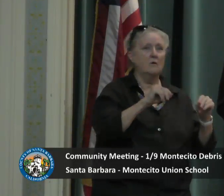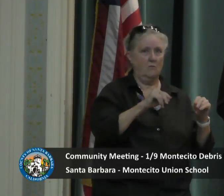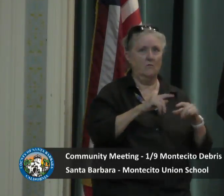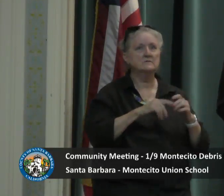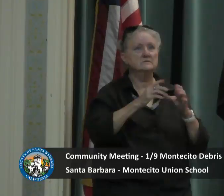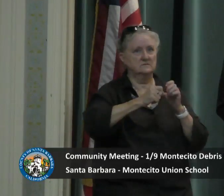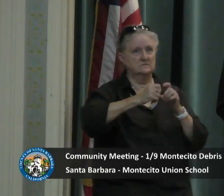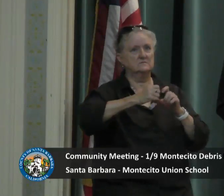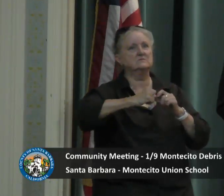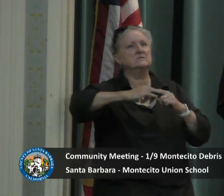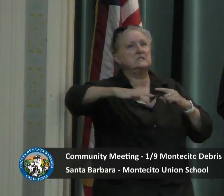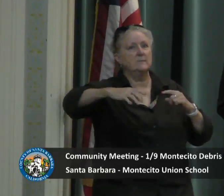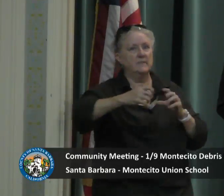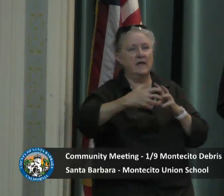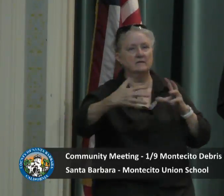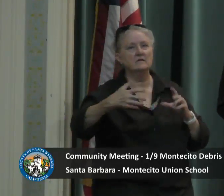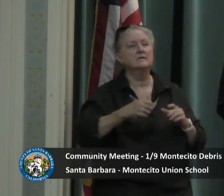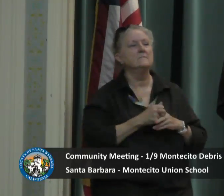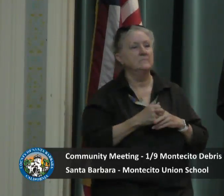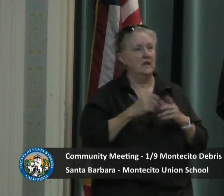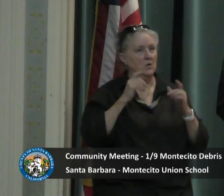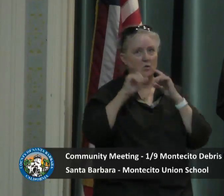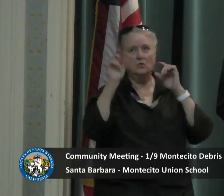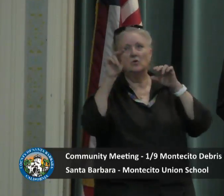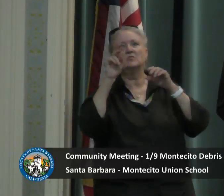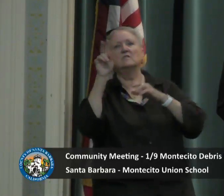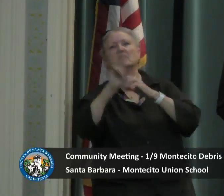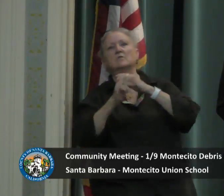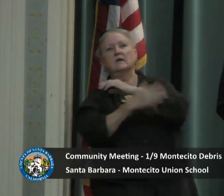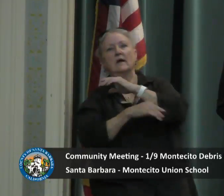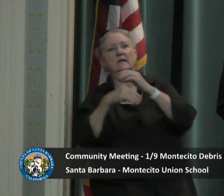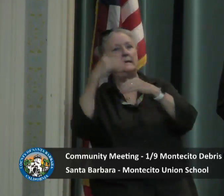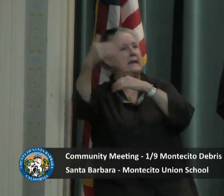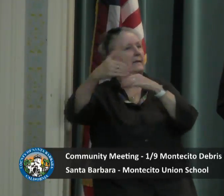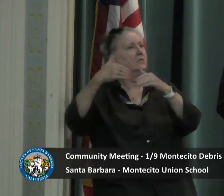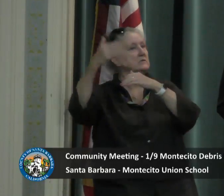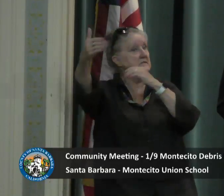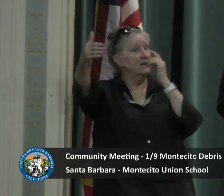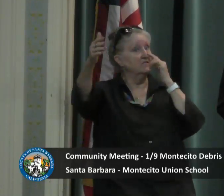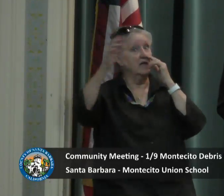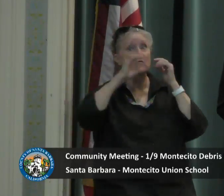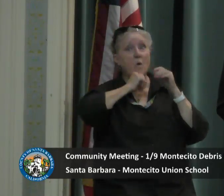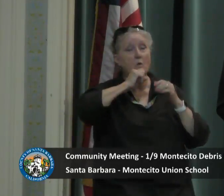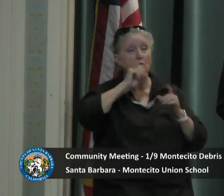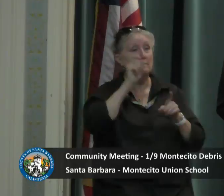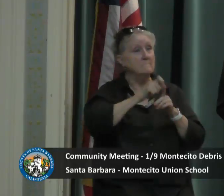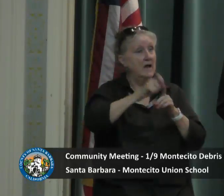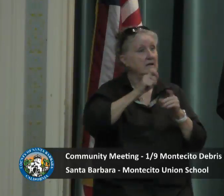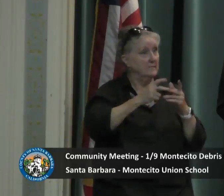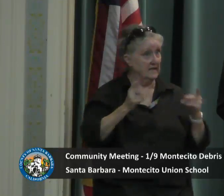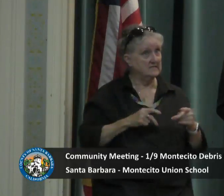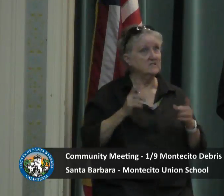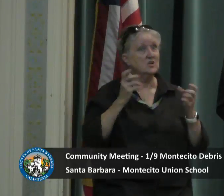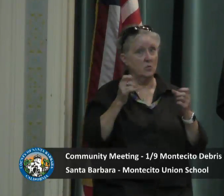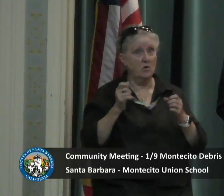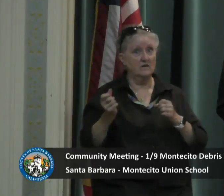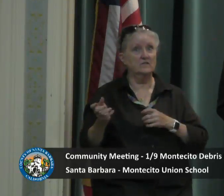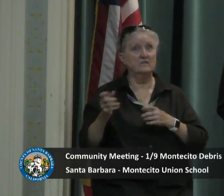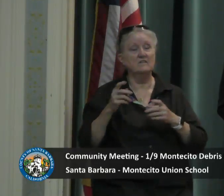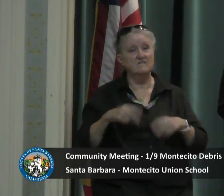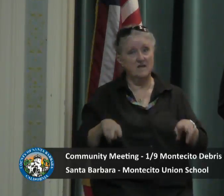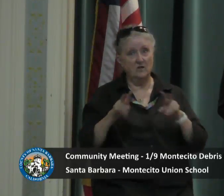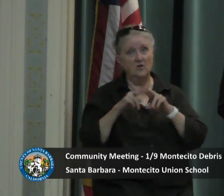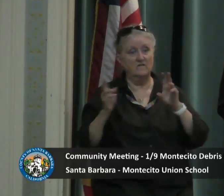are continuing to look to our Ventura County neighbors to determine if they have old mining sites that would want the value of